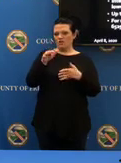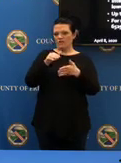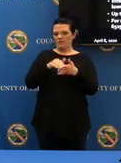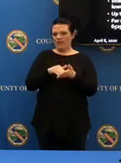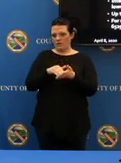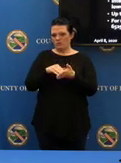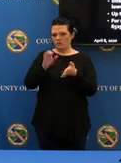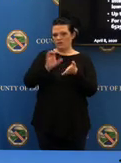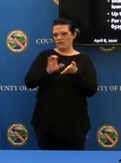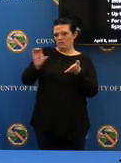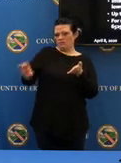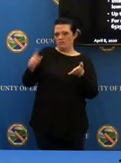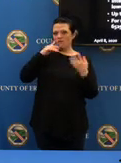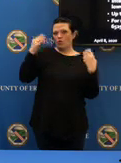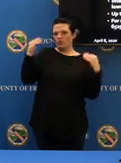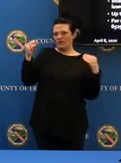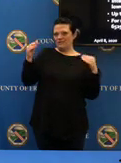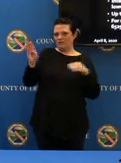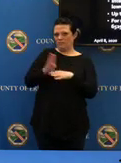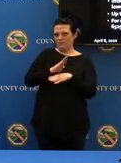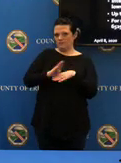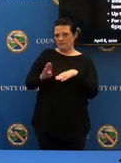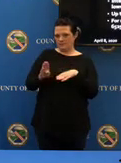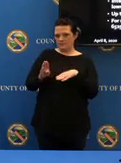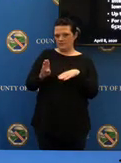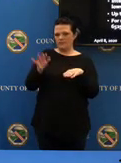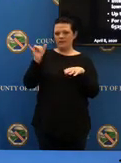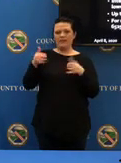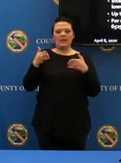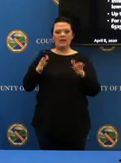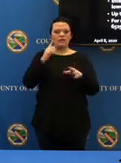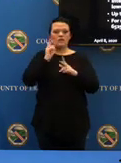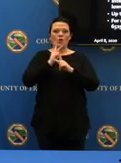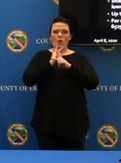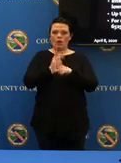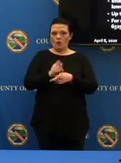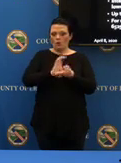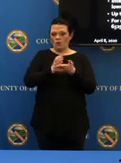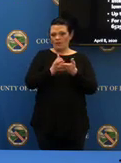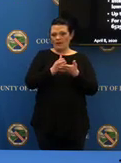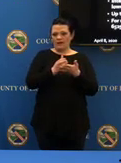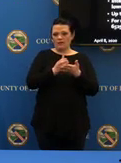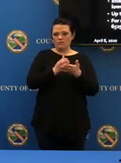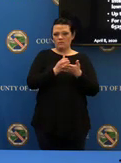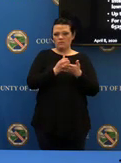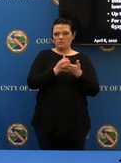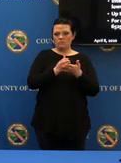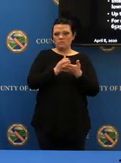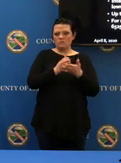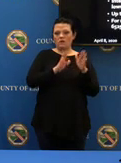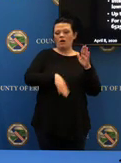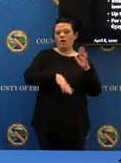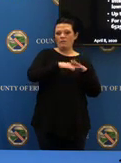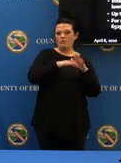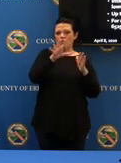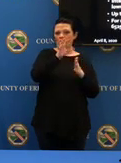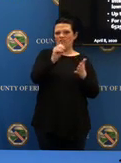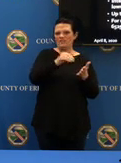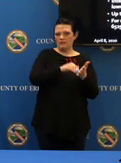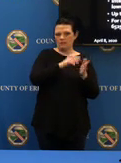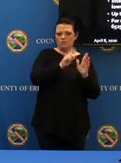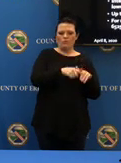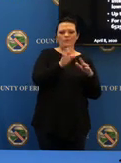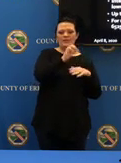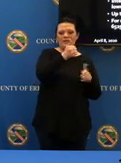has been carved out for retail businesses, which allows for loan amounts of up to $50,000, starting at $10,000